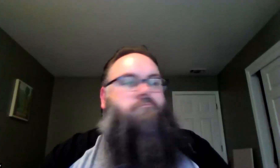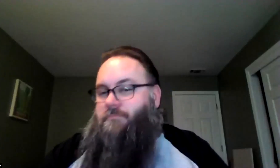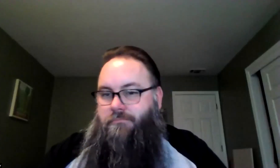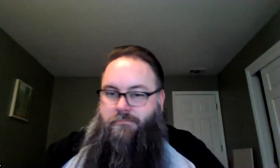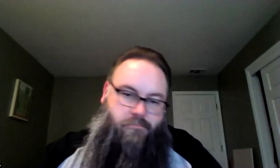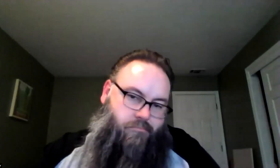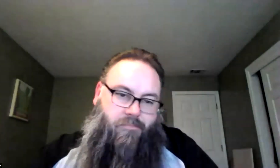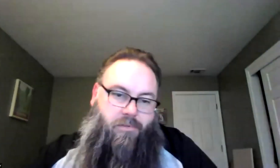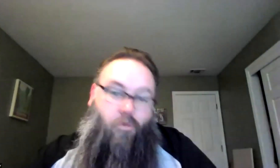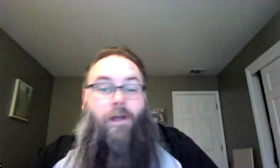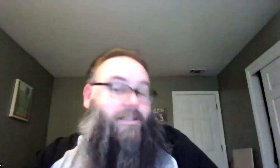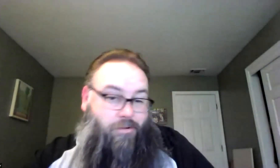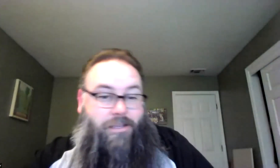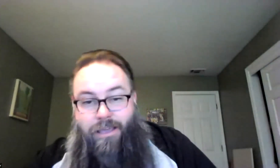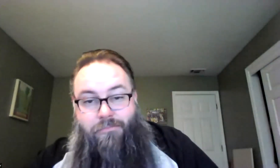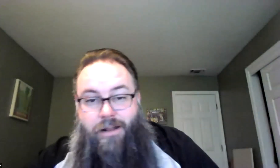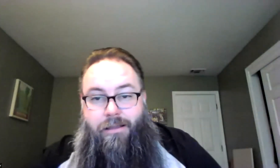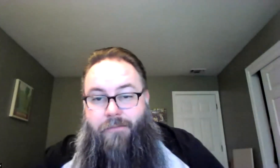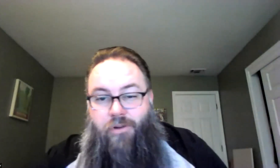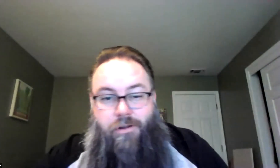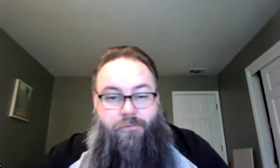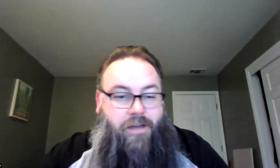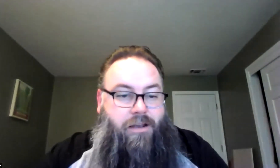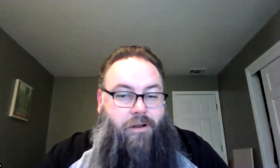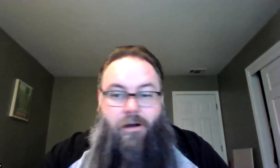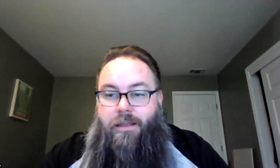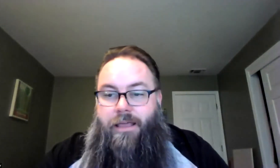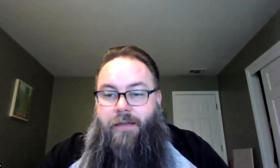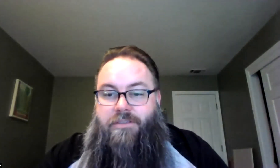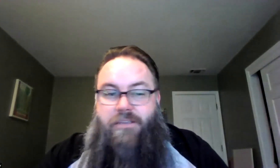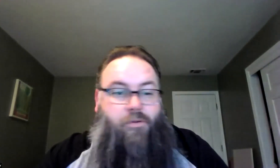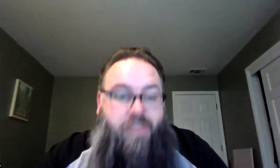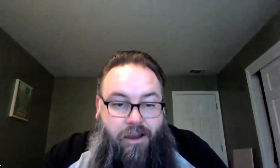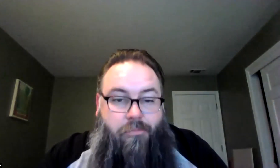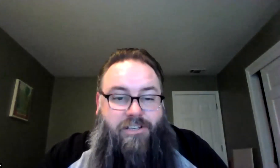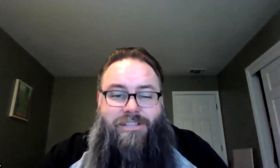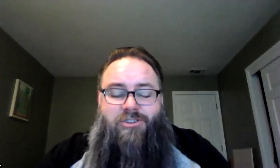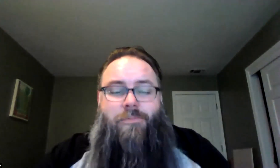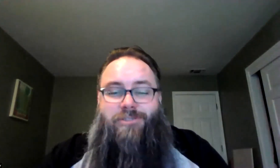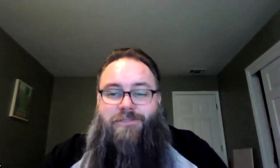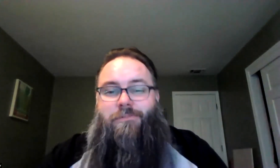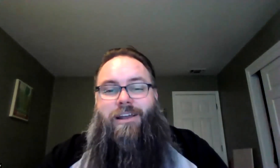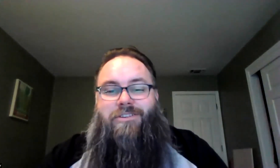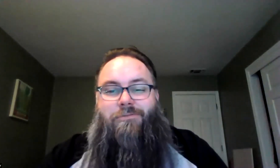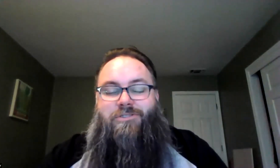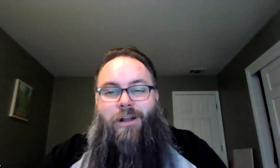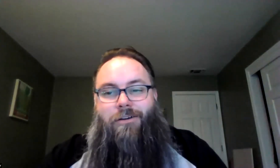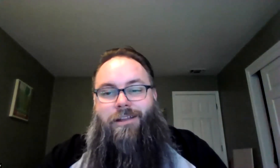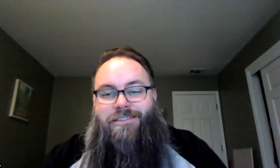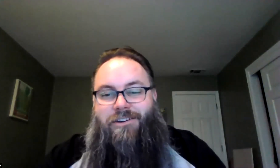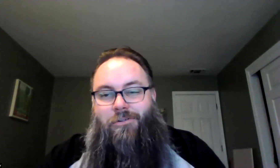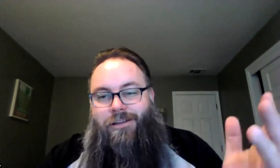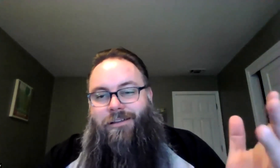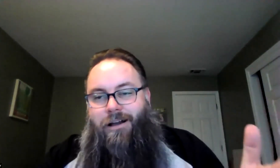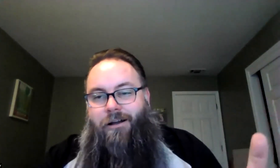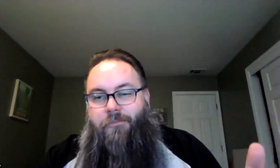or I certainly can, but I'm wondering if we've got anyone on that was either there, because we had so many service providers there. I was so proud.